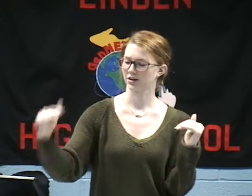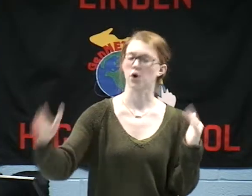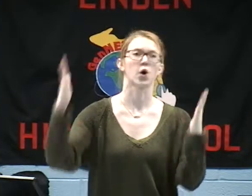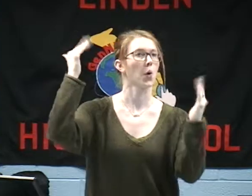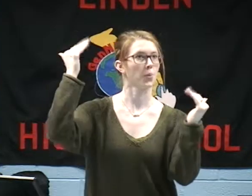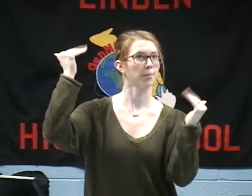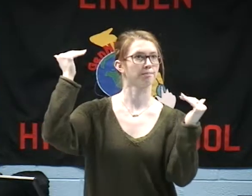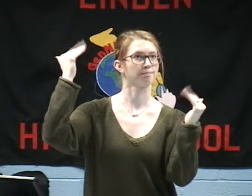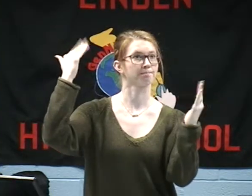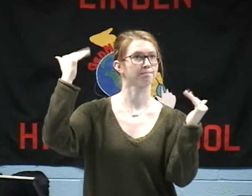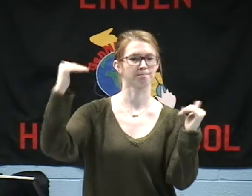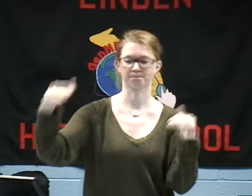Or hope.